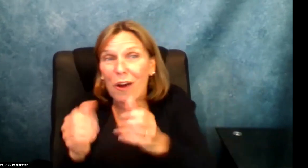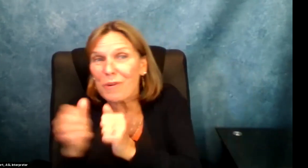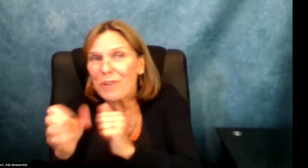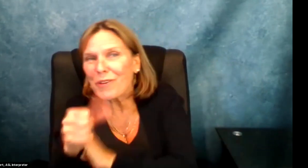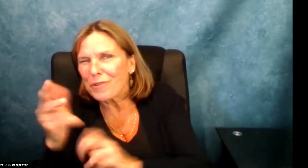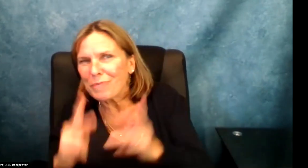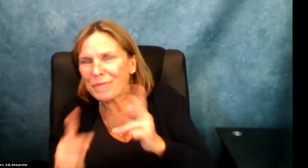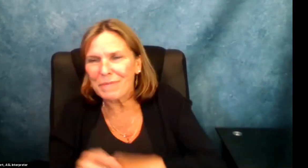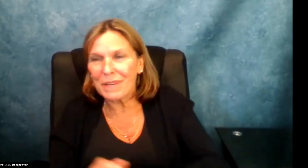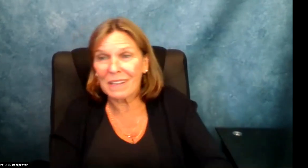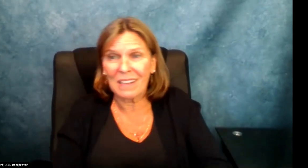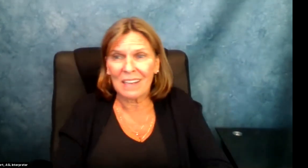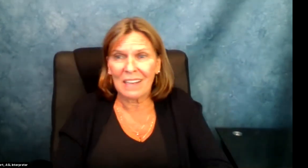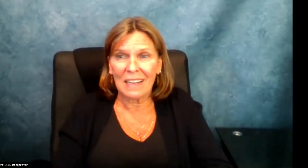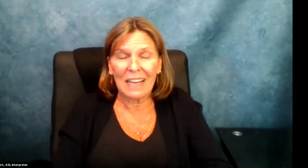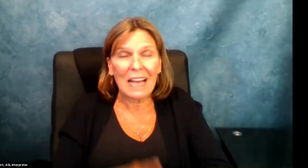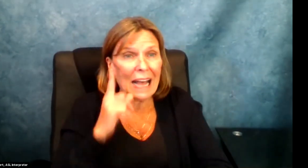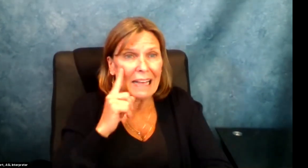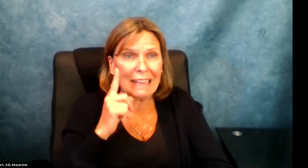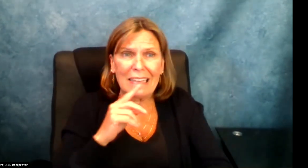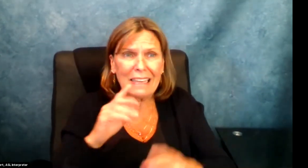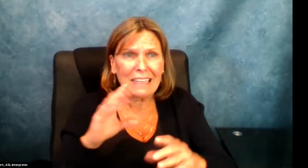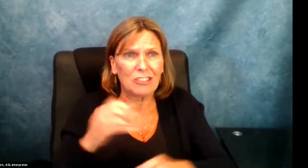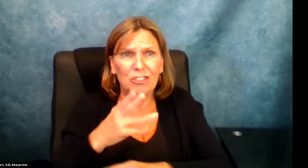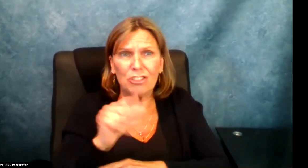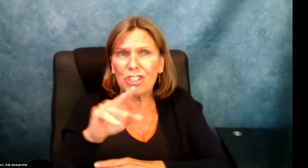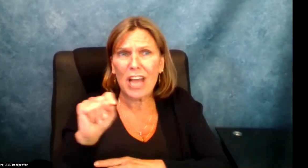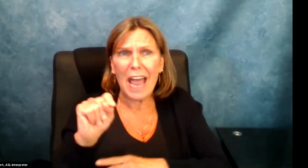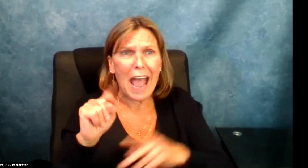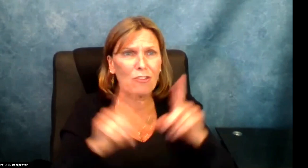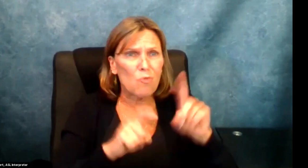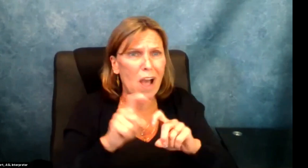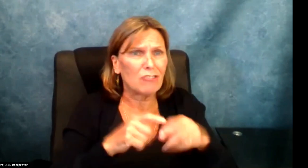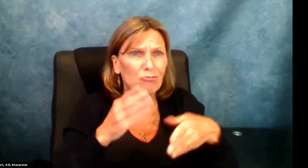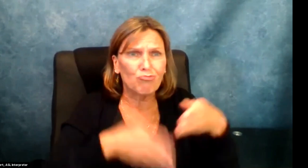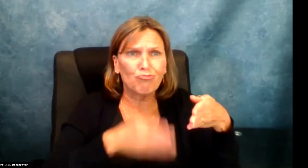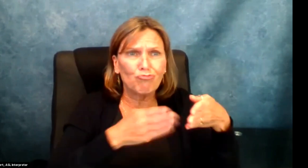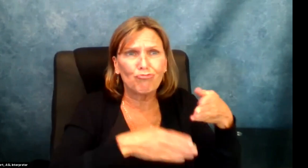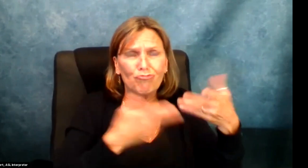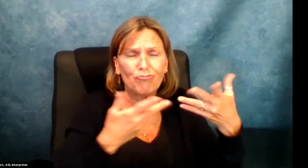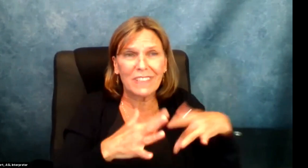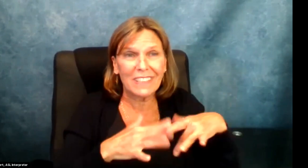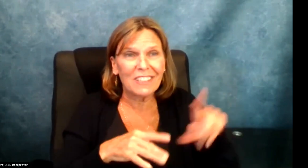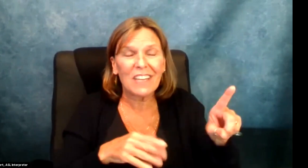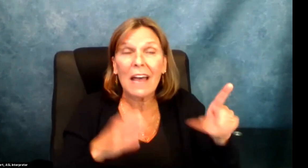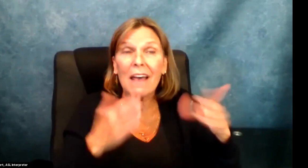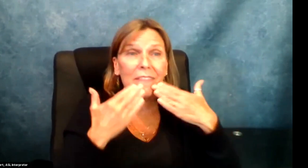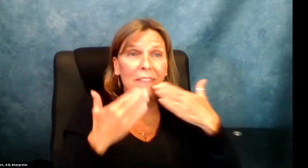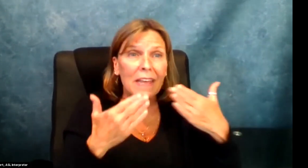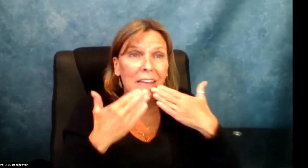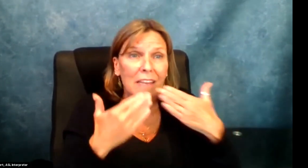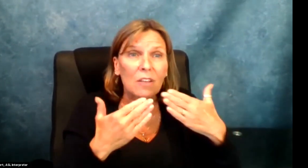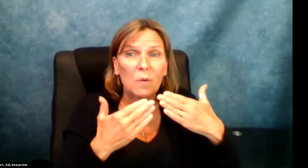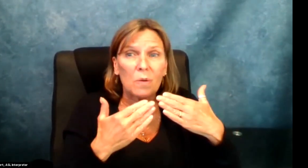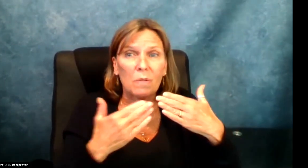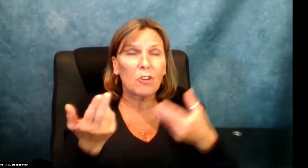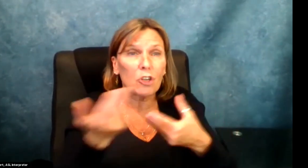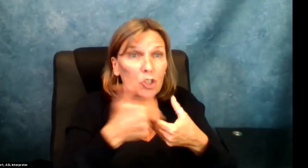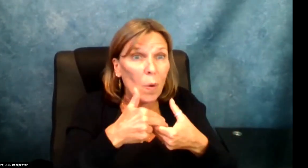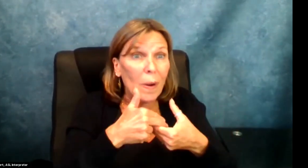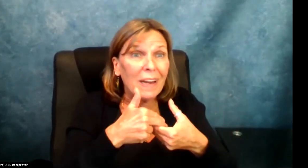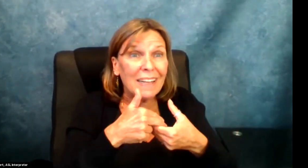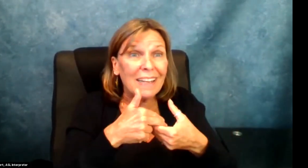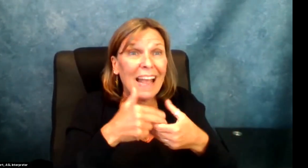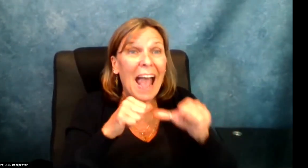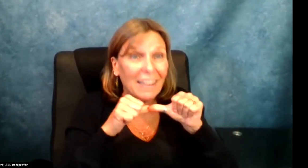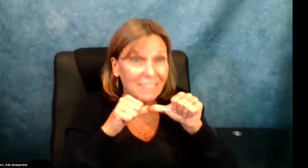I think we're caught up with the chat, Josh, and thank you all so much for not just joining, but sticking with